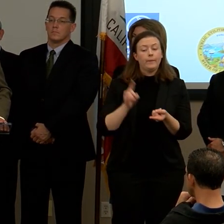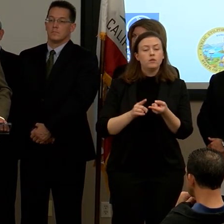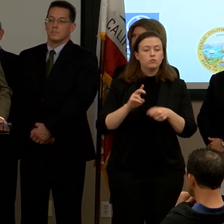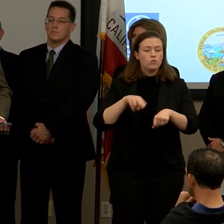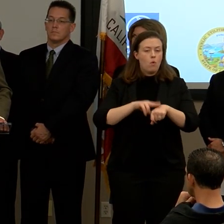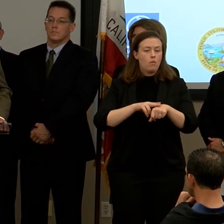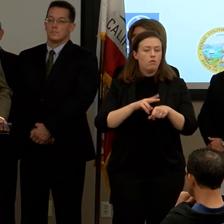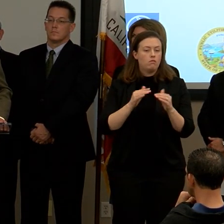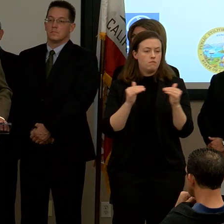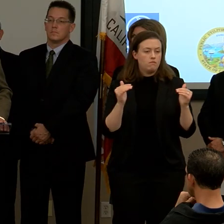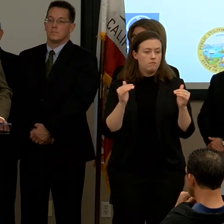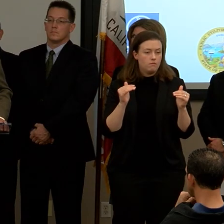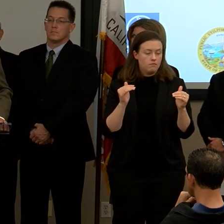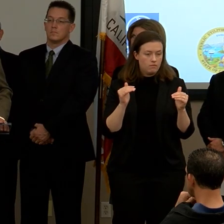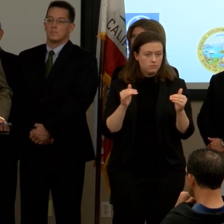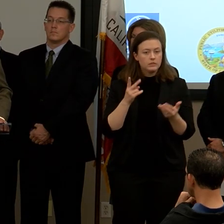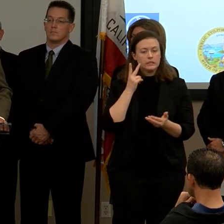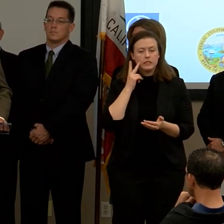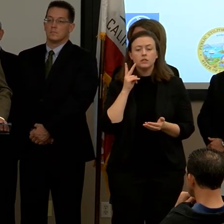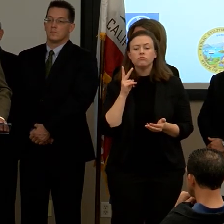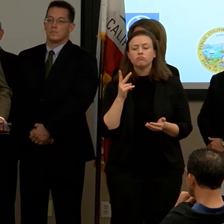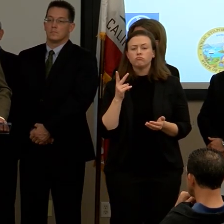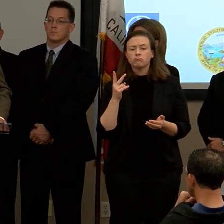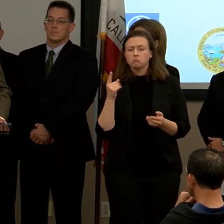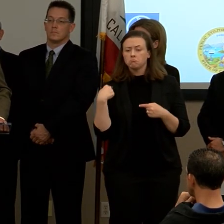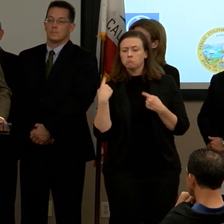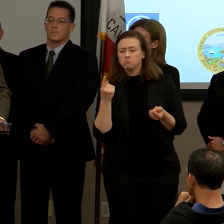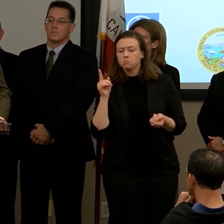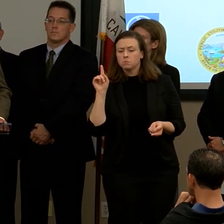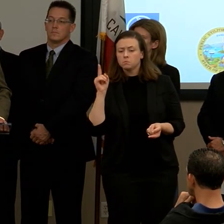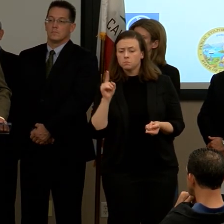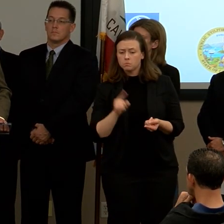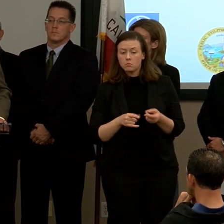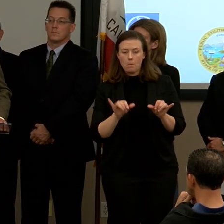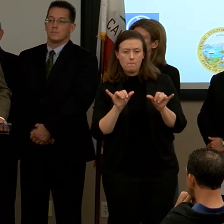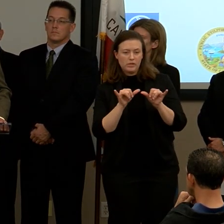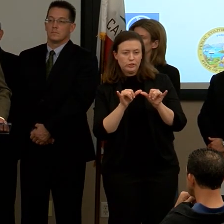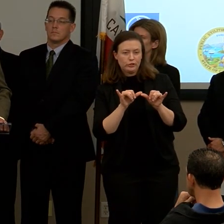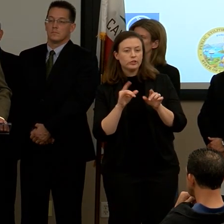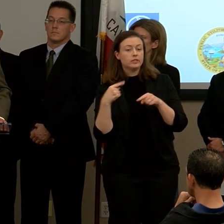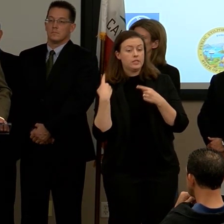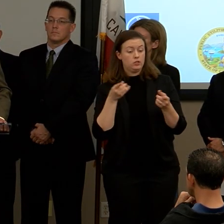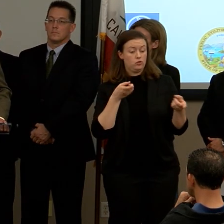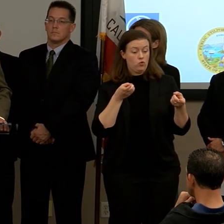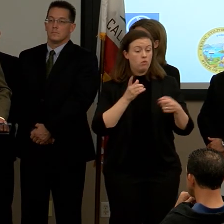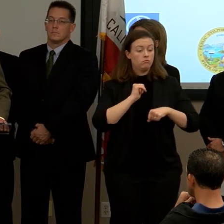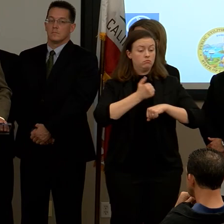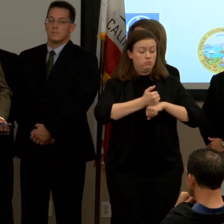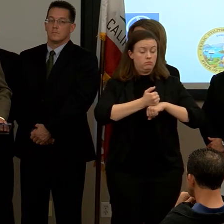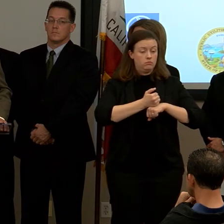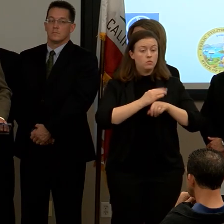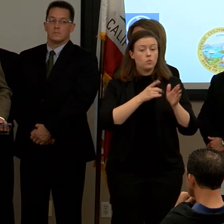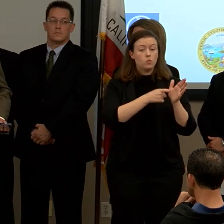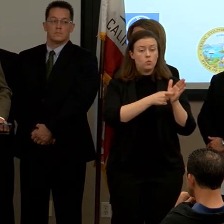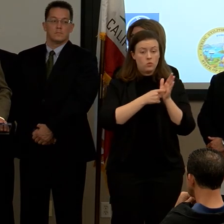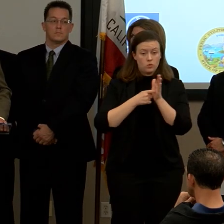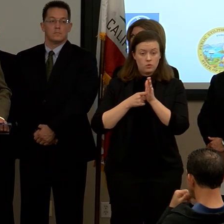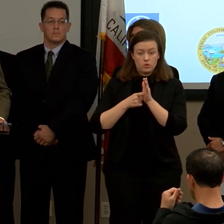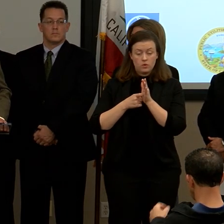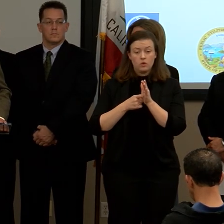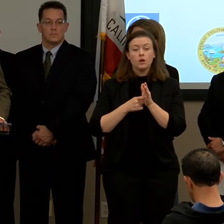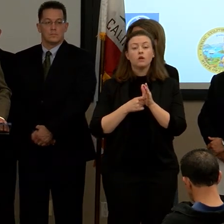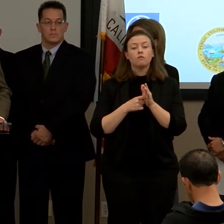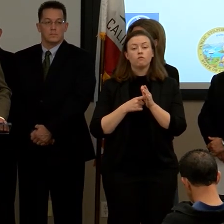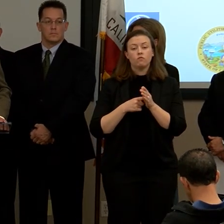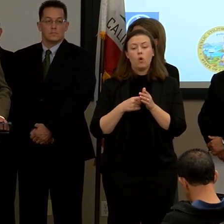levels. We have seen a diminishing trend in the measurements since the well was controlled, and the criteria have now been met for the